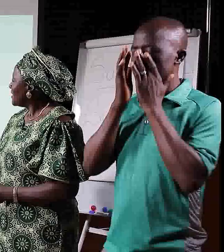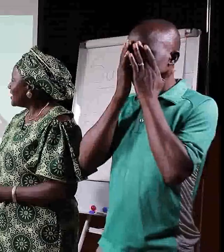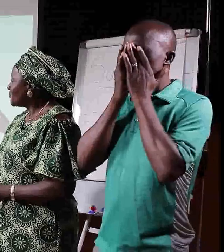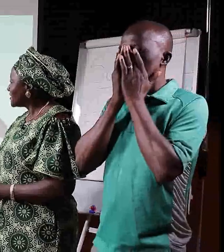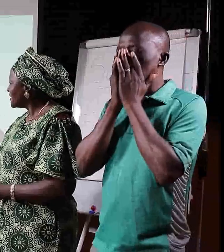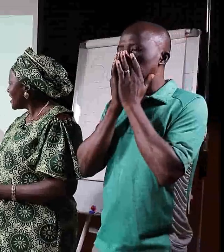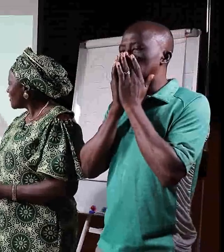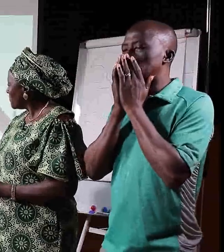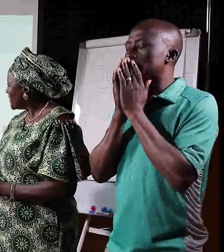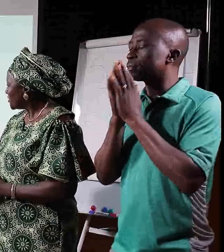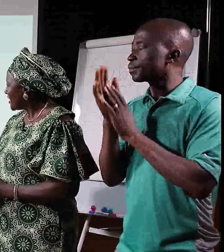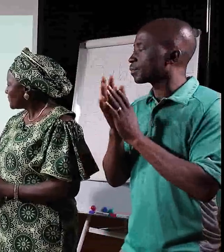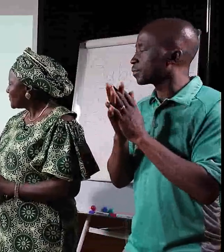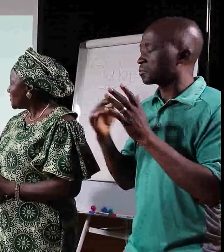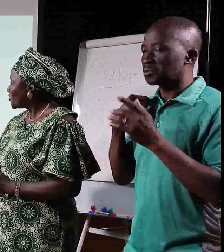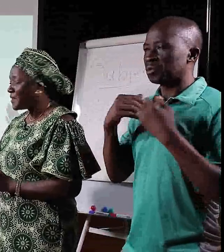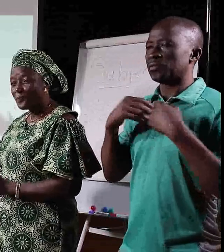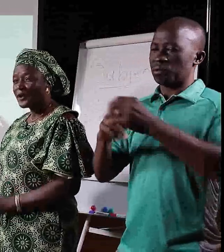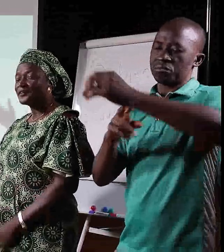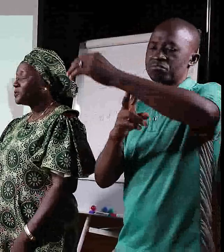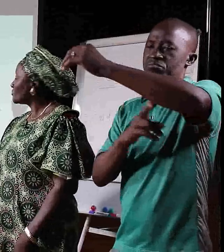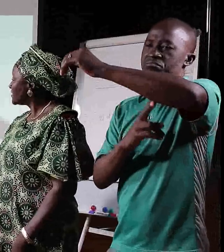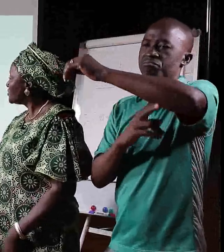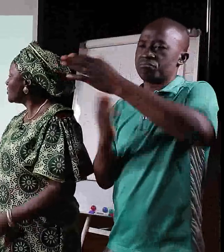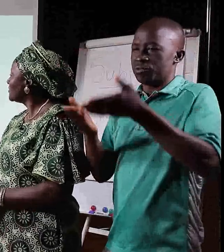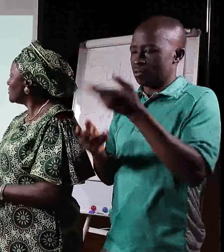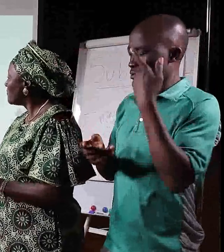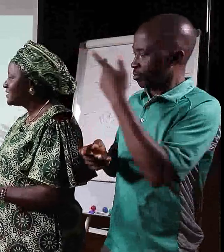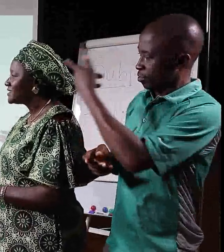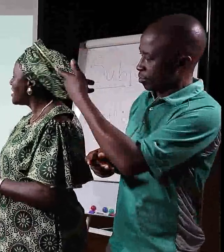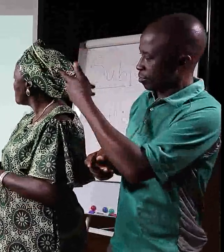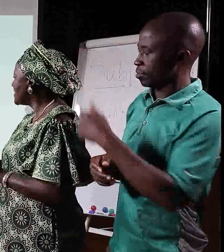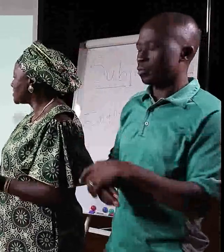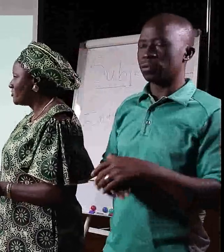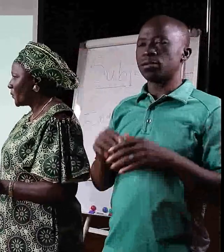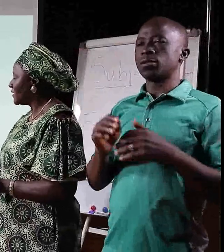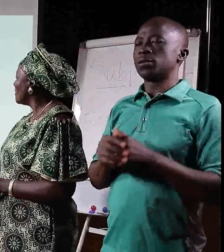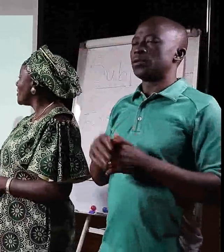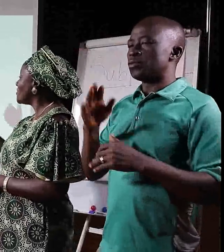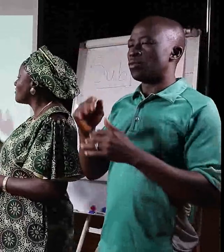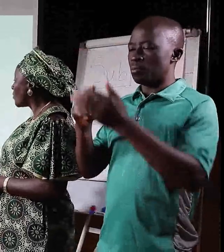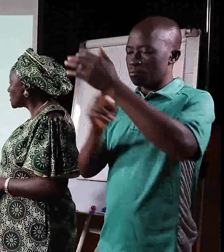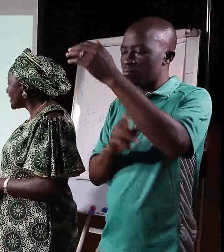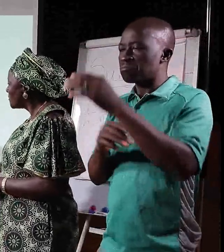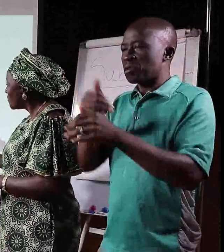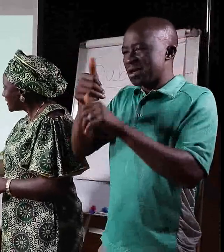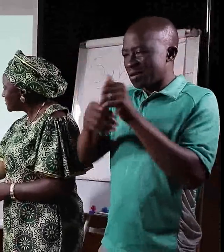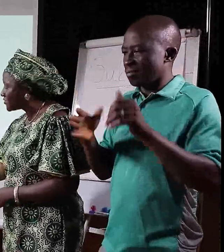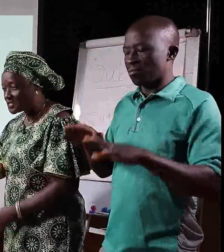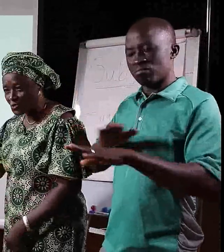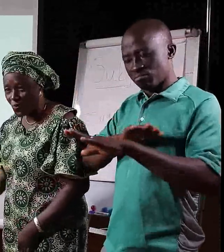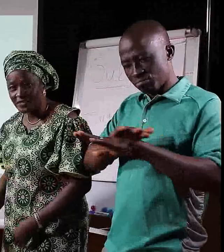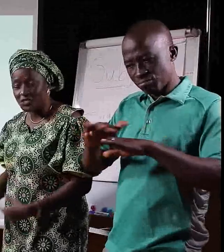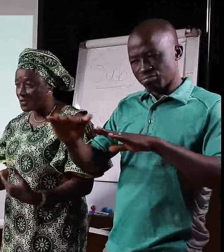go. And we still have our bridge here. Remember, your transition, your bridges, everything is flowing. Where you have the water without